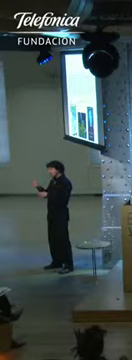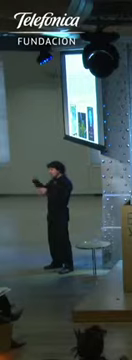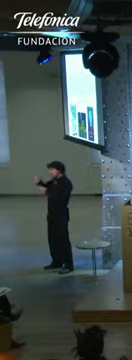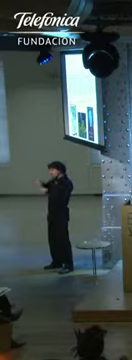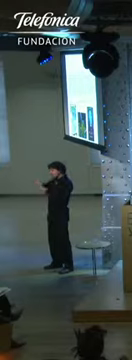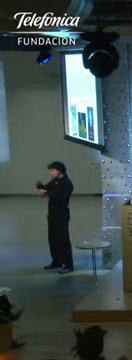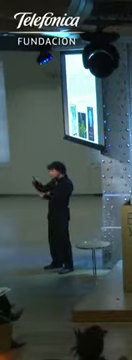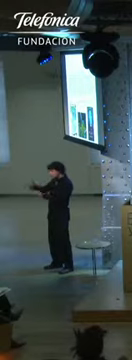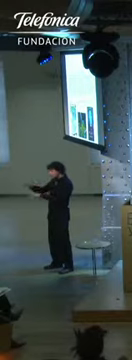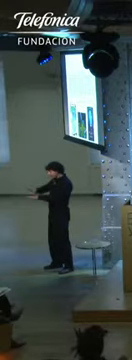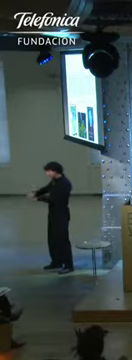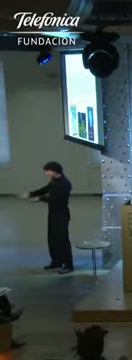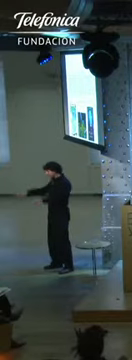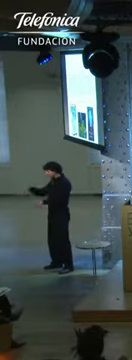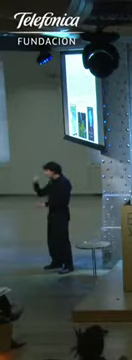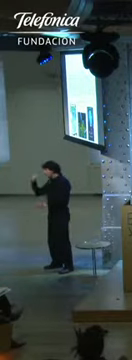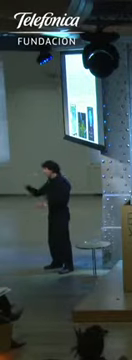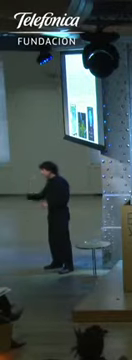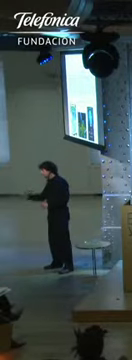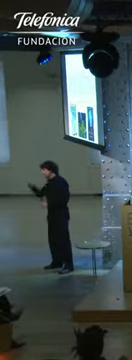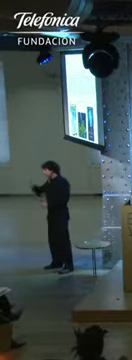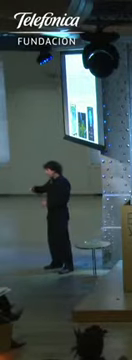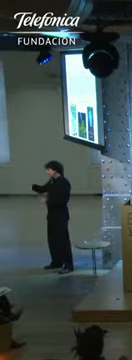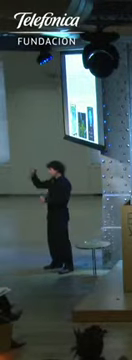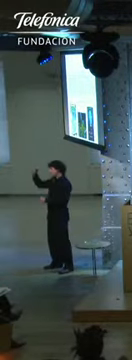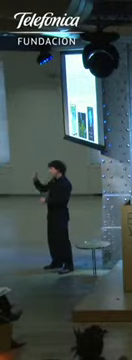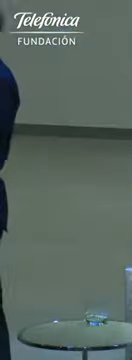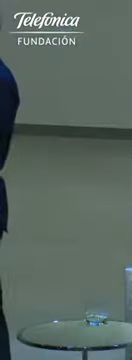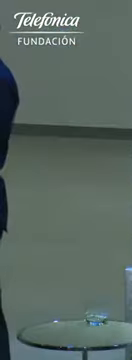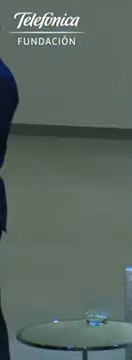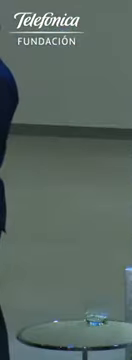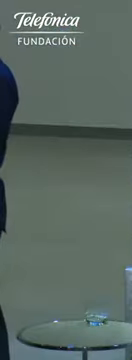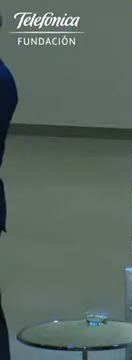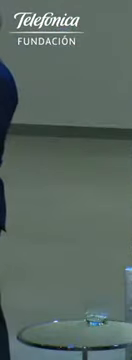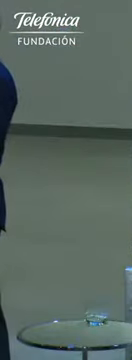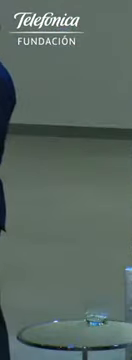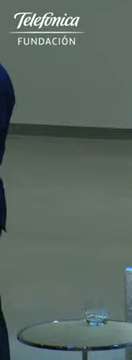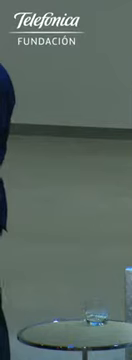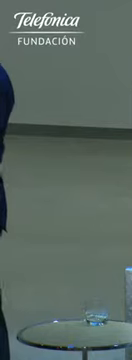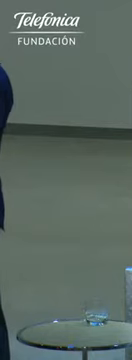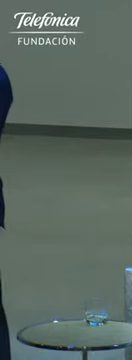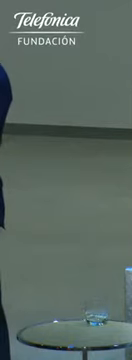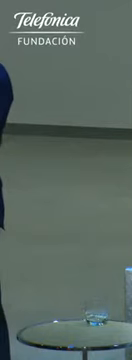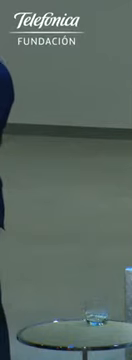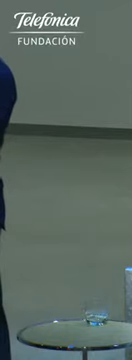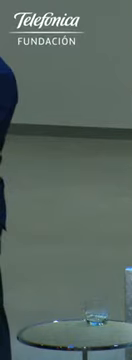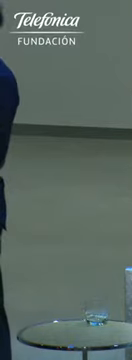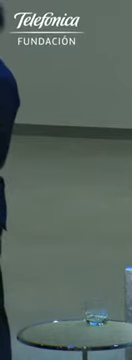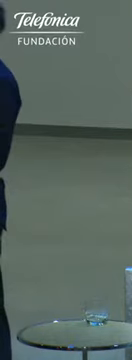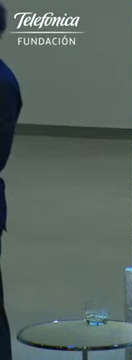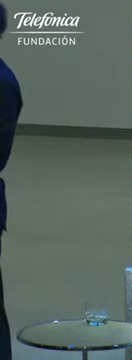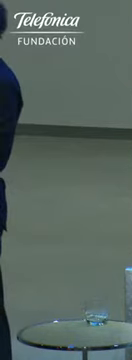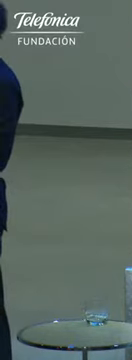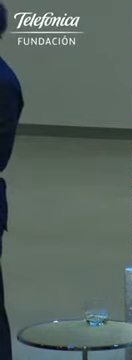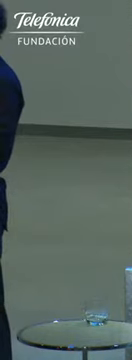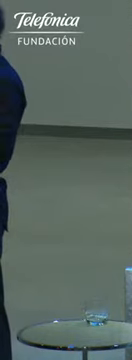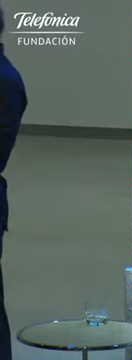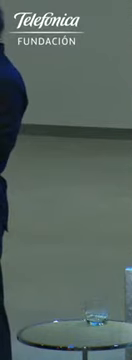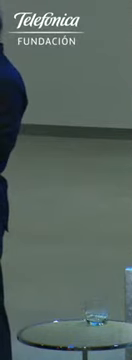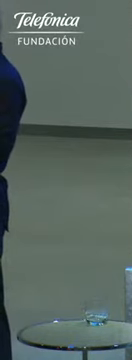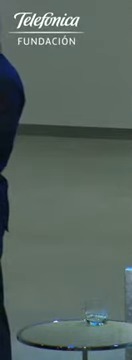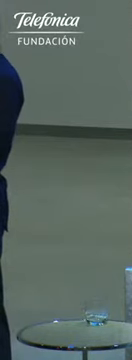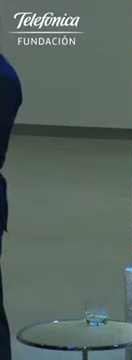adults. The graphic novels were more adult targeted. And so then they decided to actually create an animated